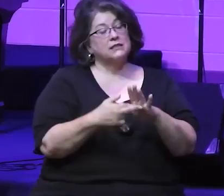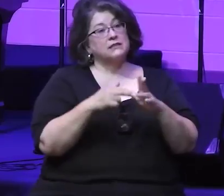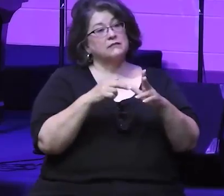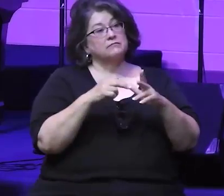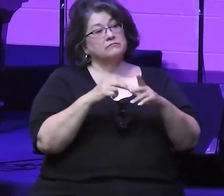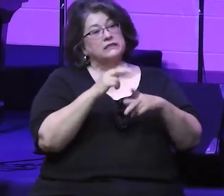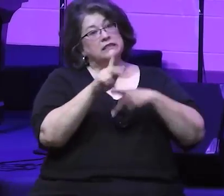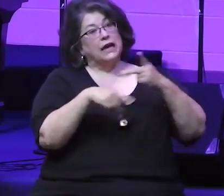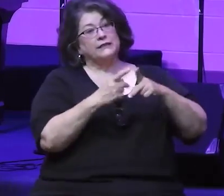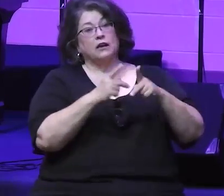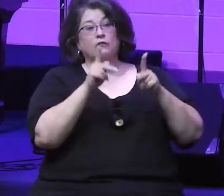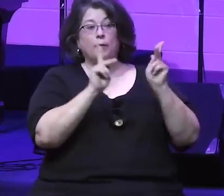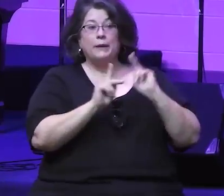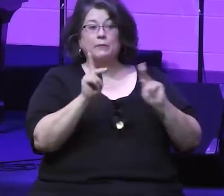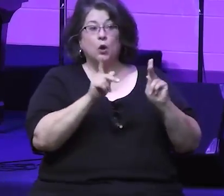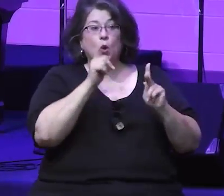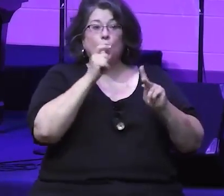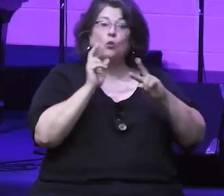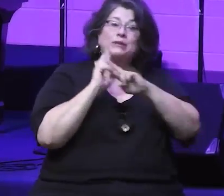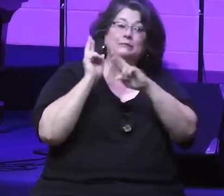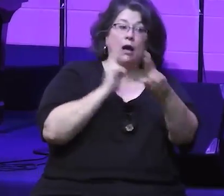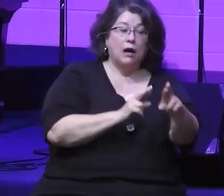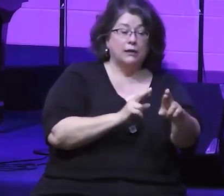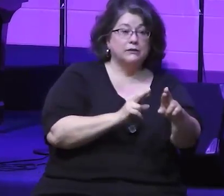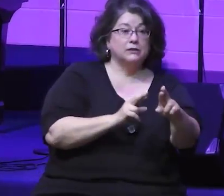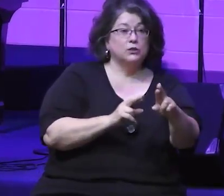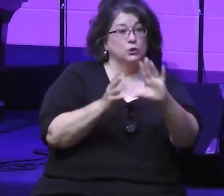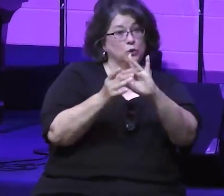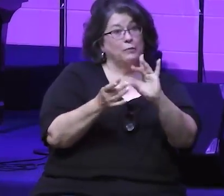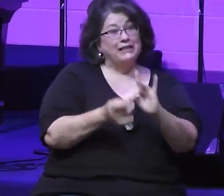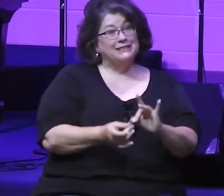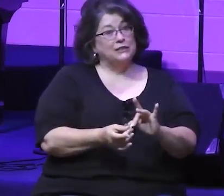to the message of the kingdom, followers of Christ in this case.